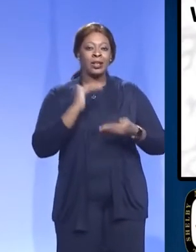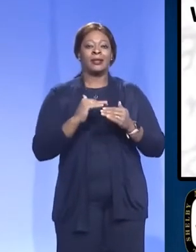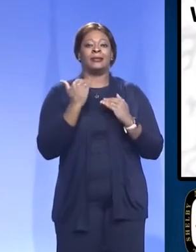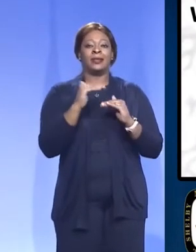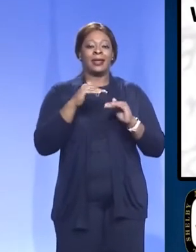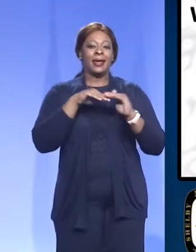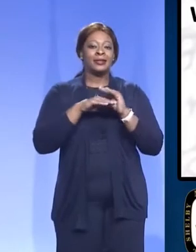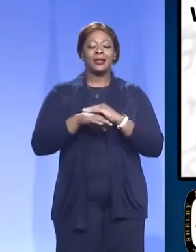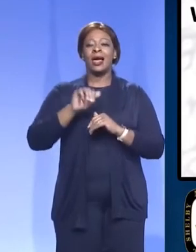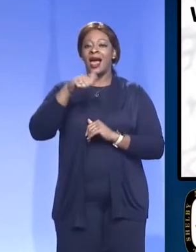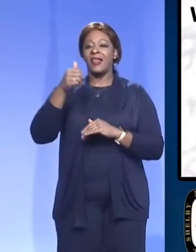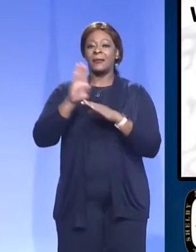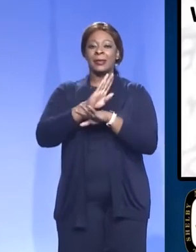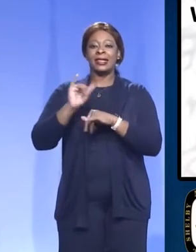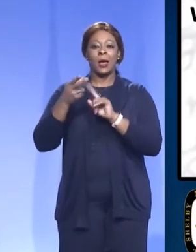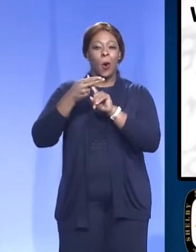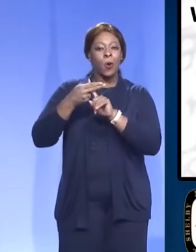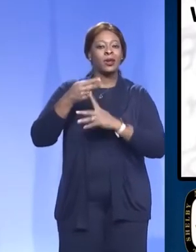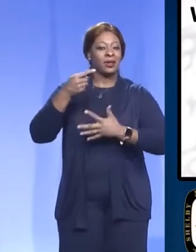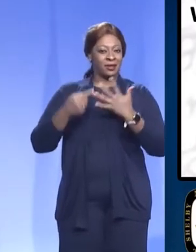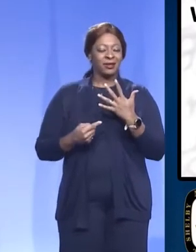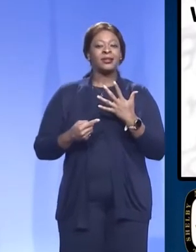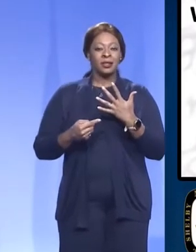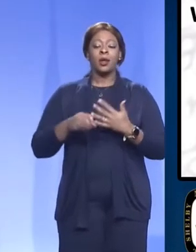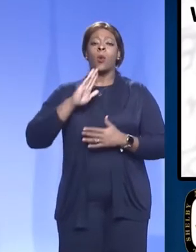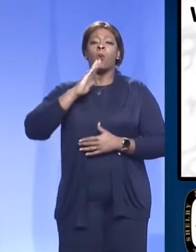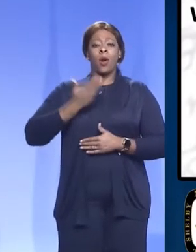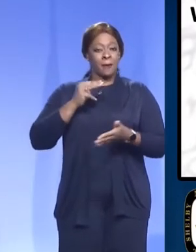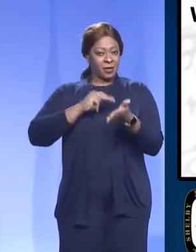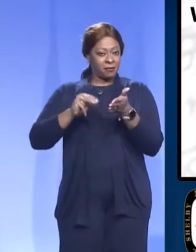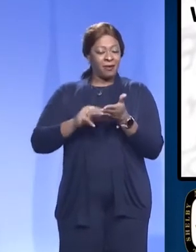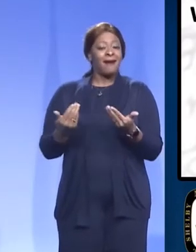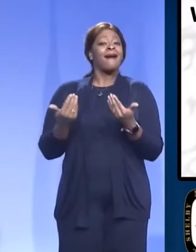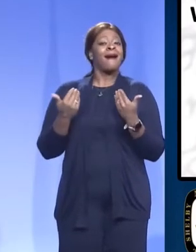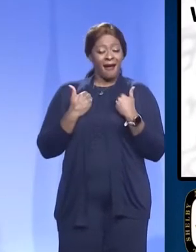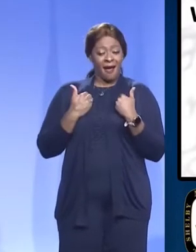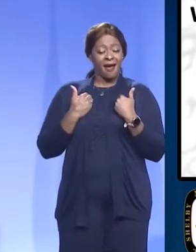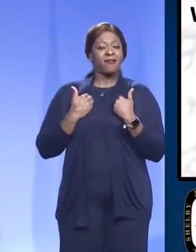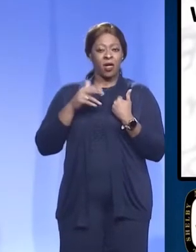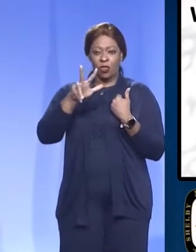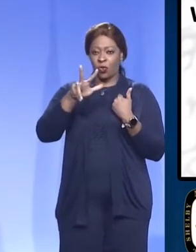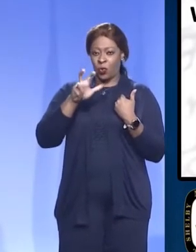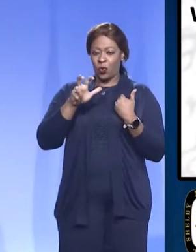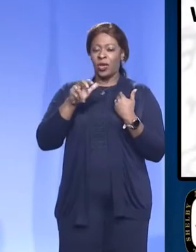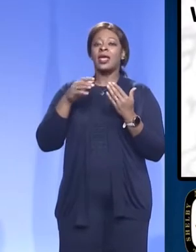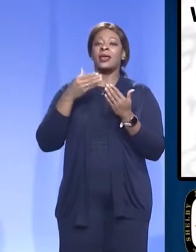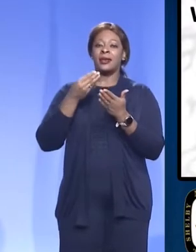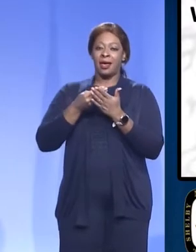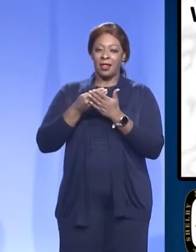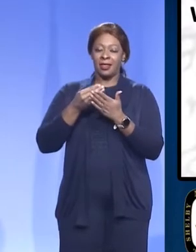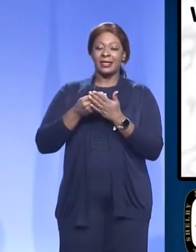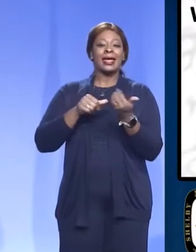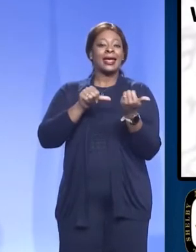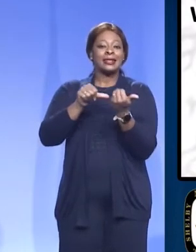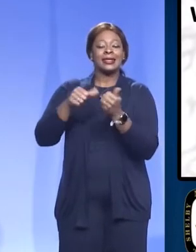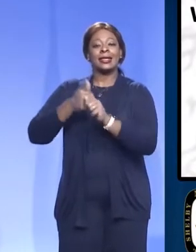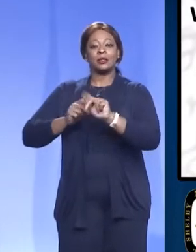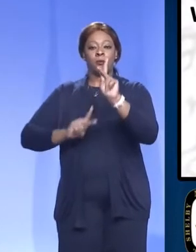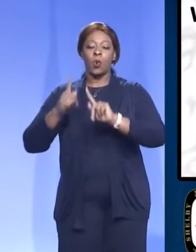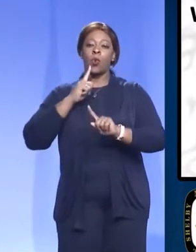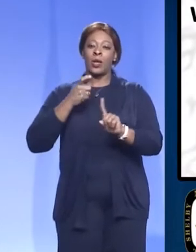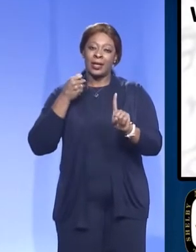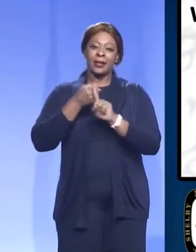of hospitality industry. And so Welcome to Memphis will offer up to $300 of assistance to individuals who've been adversely